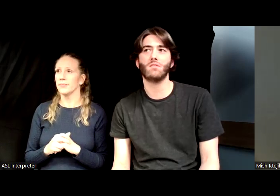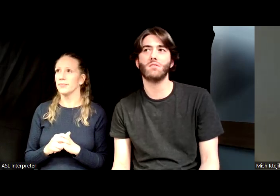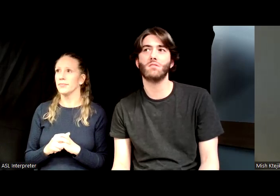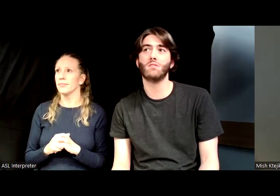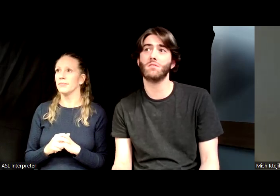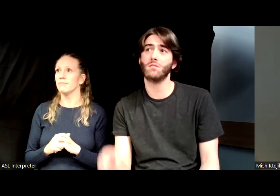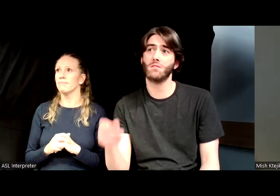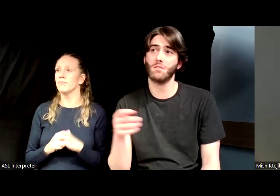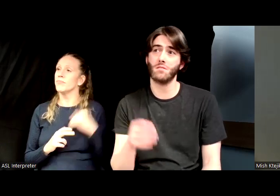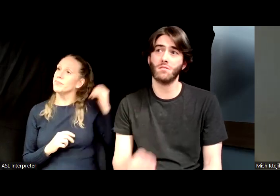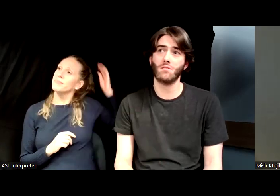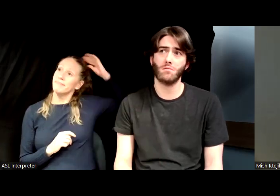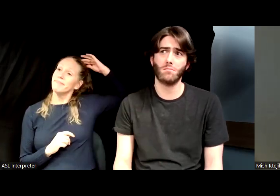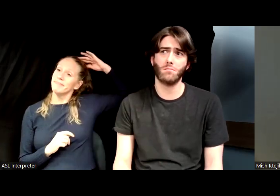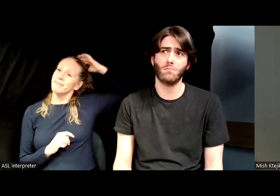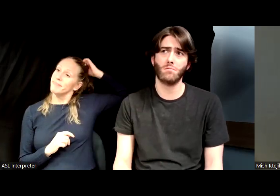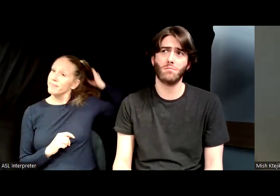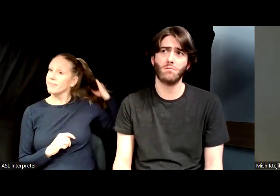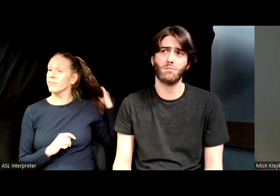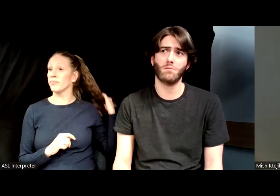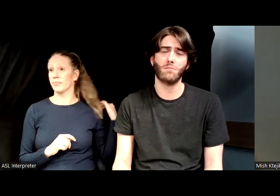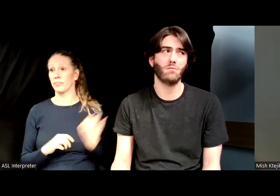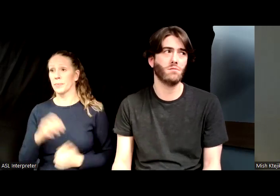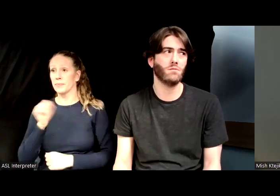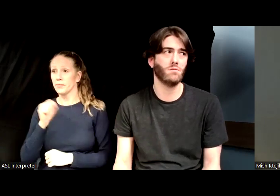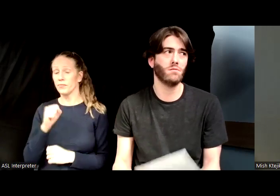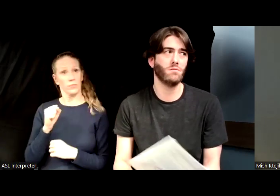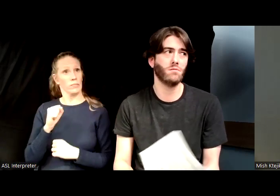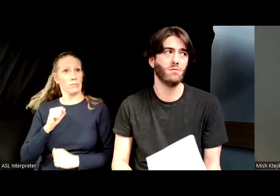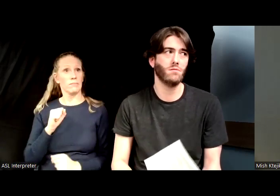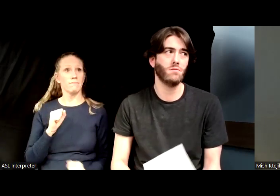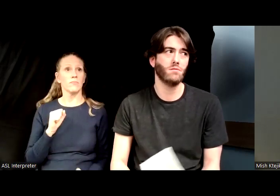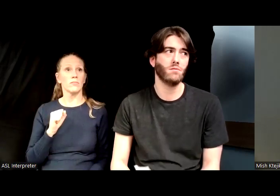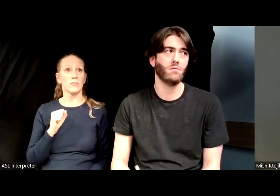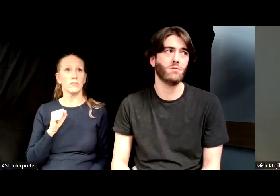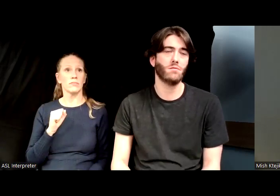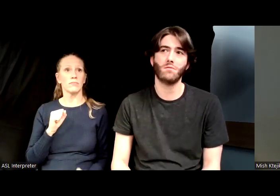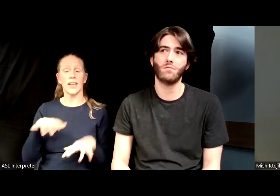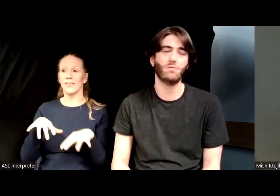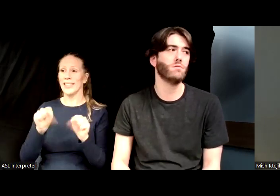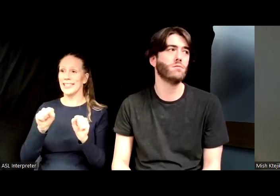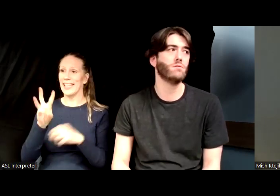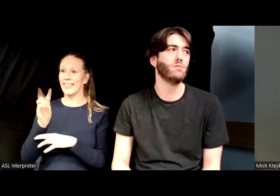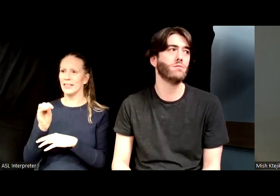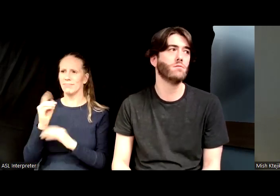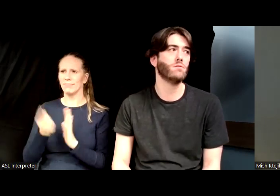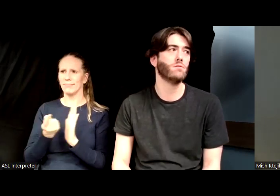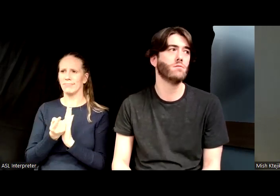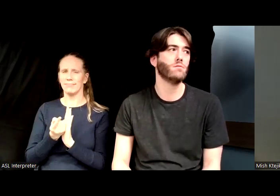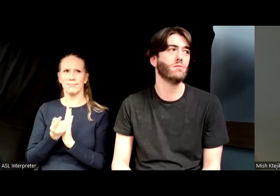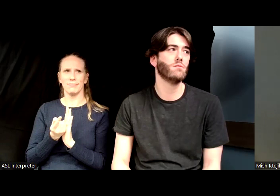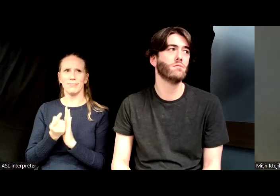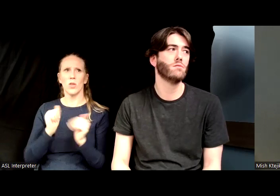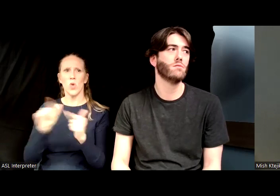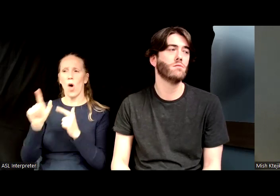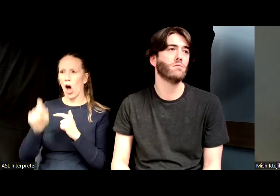on. Yes, the Oregon certified take the 60 hours. So everybody has to get